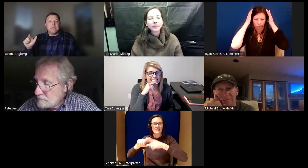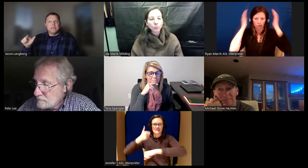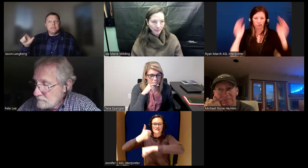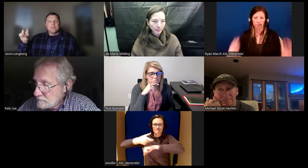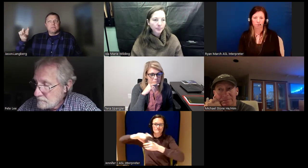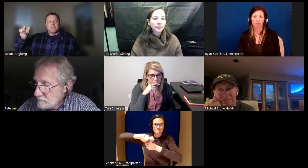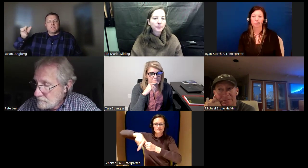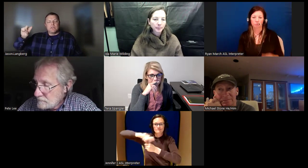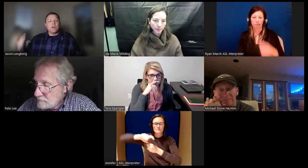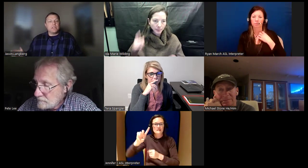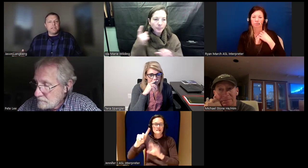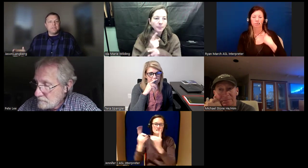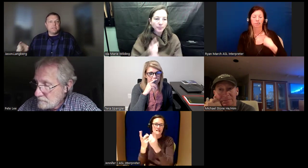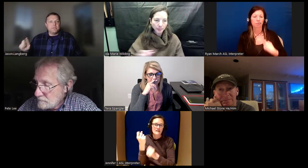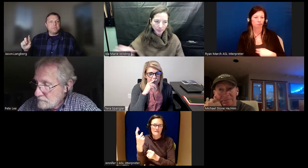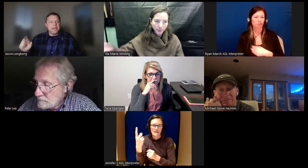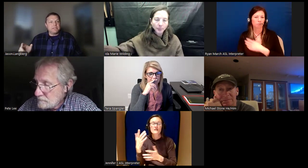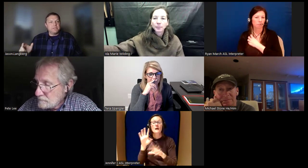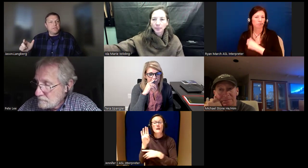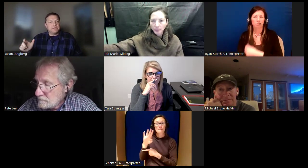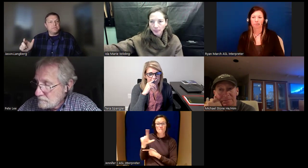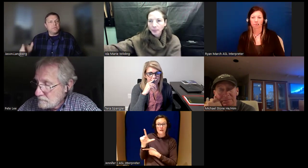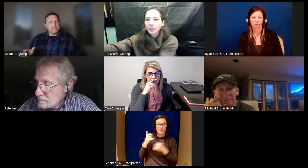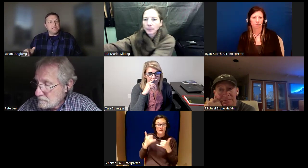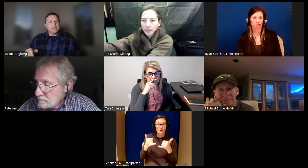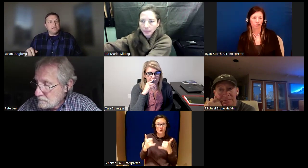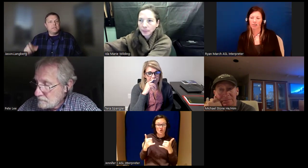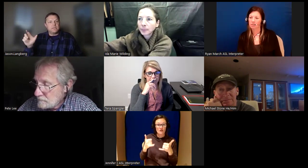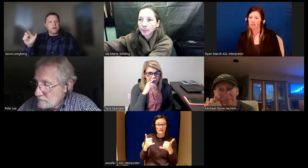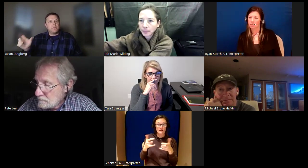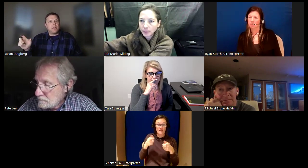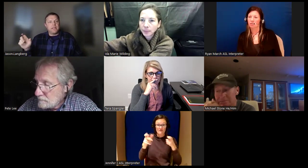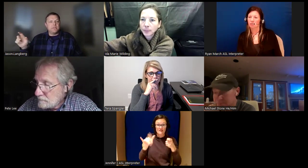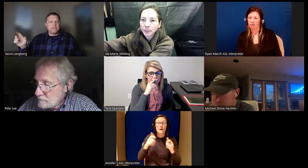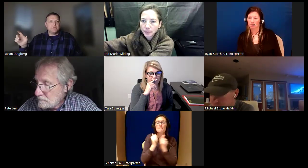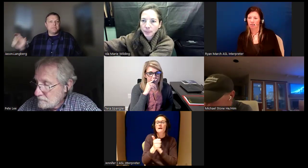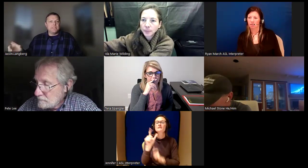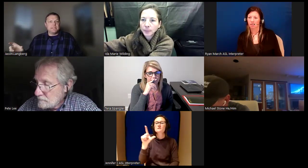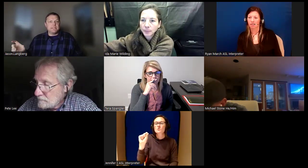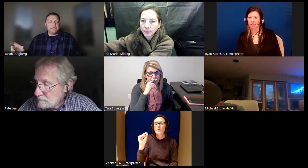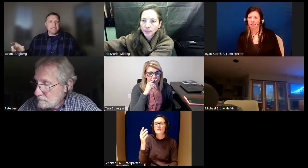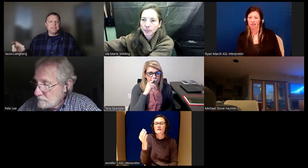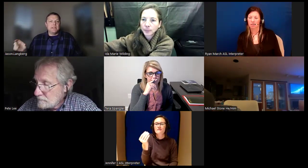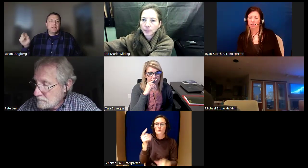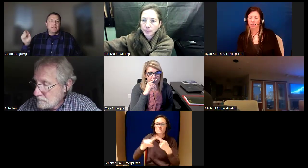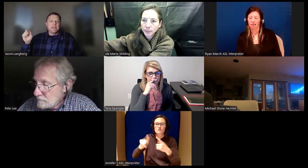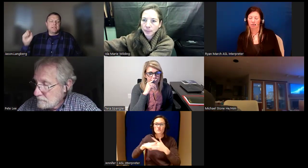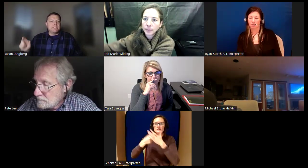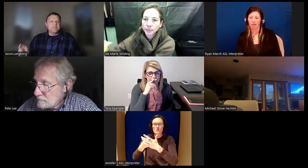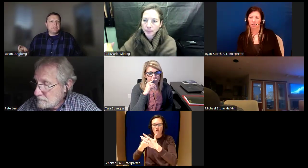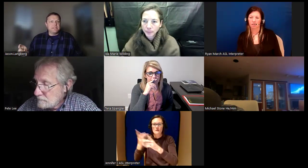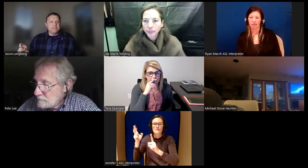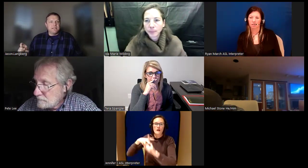actually currently governs it was passed in 2014 to start applying in 2015-16. And